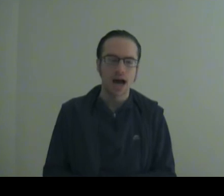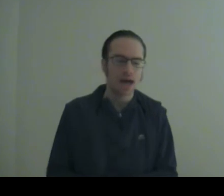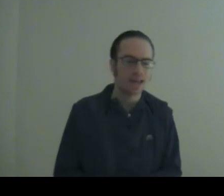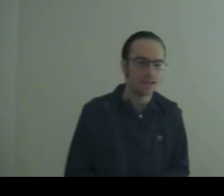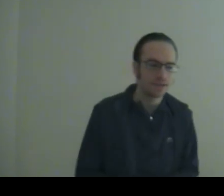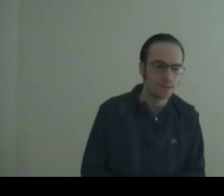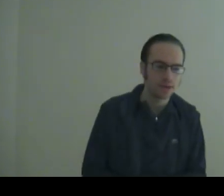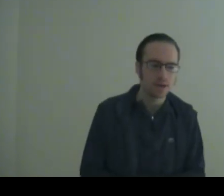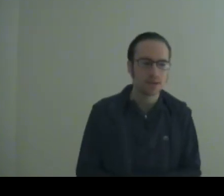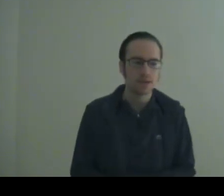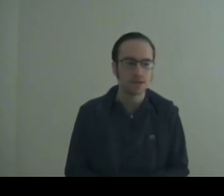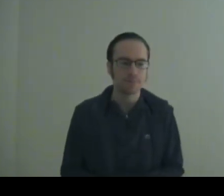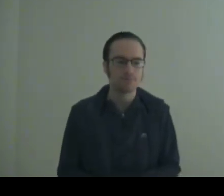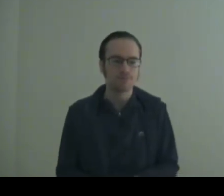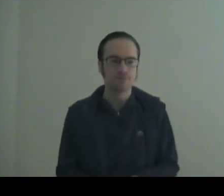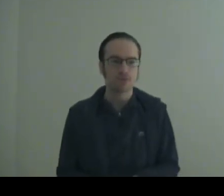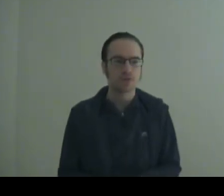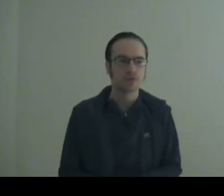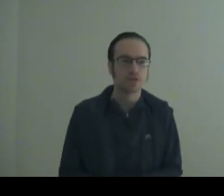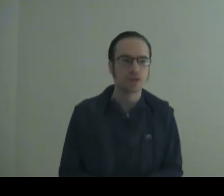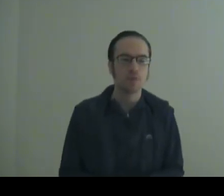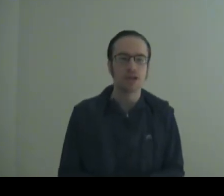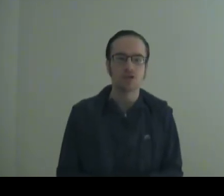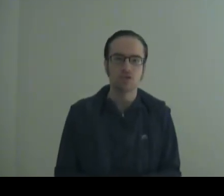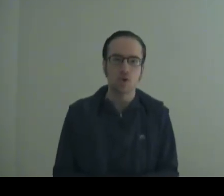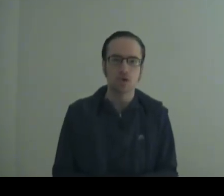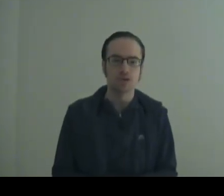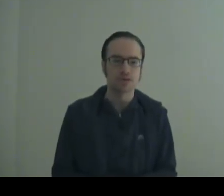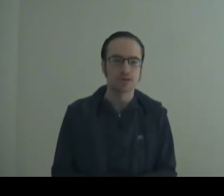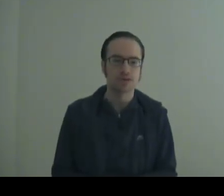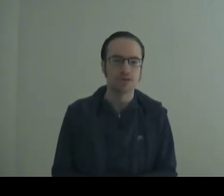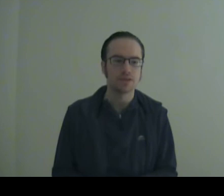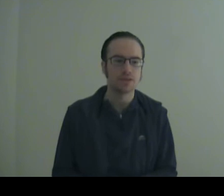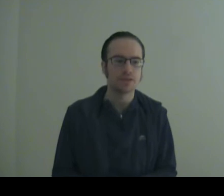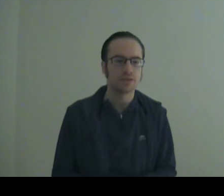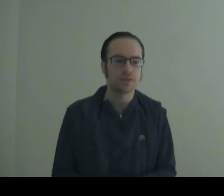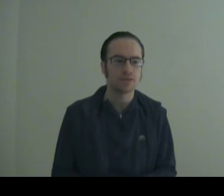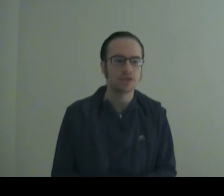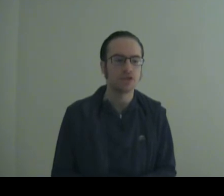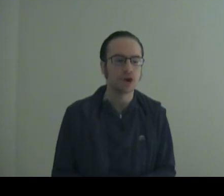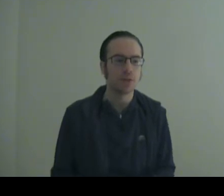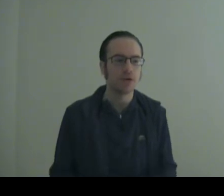I think that the sort of the opening crawl does a good job of